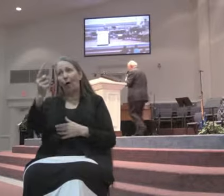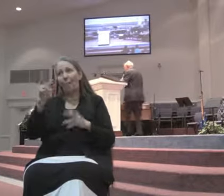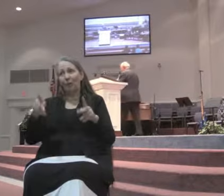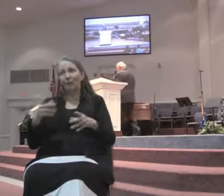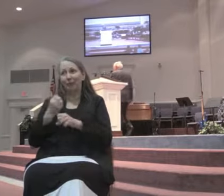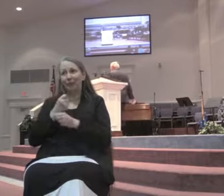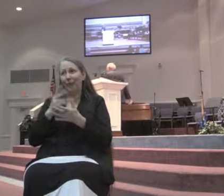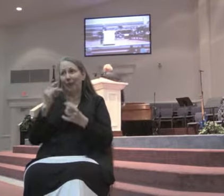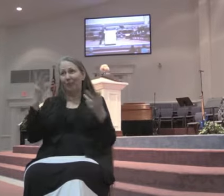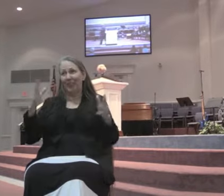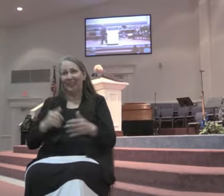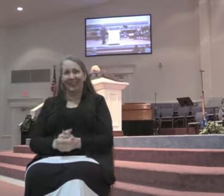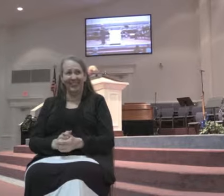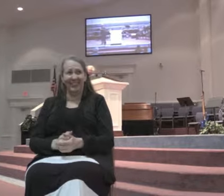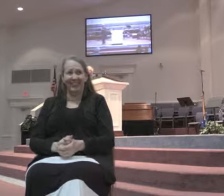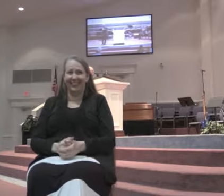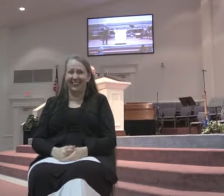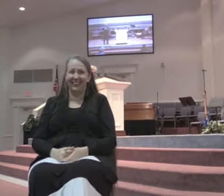God.